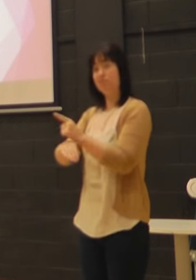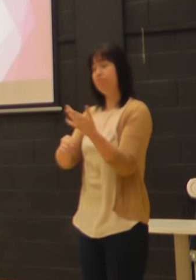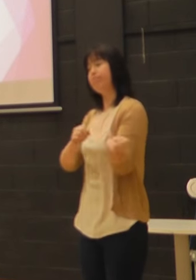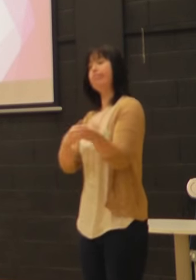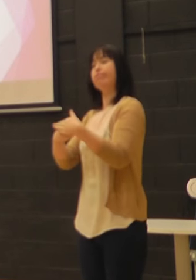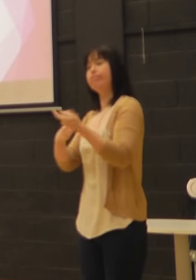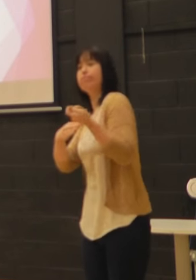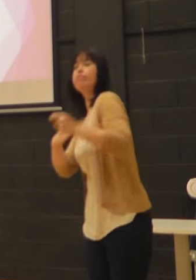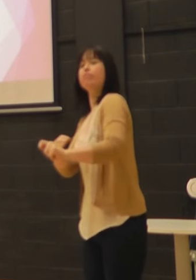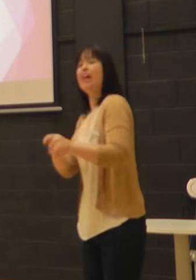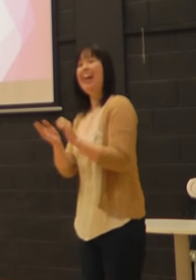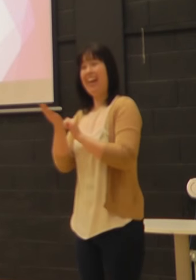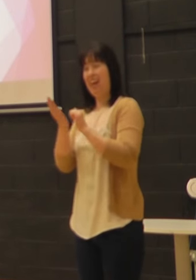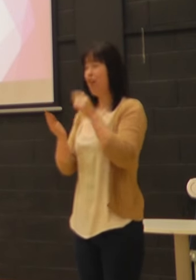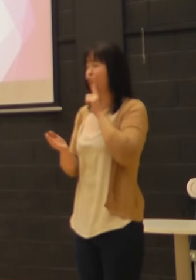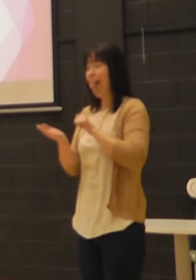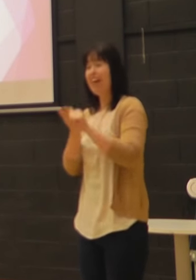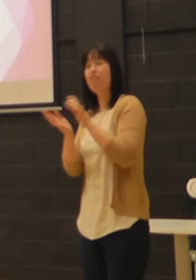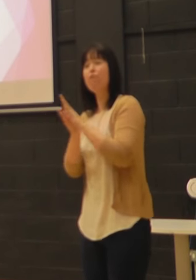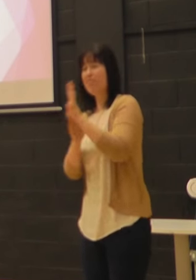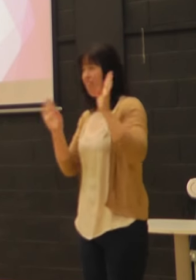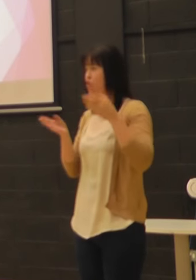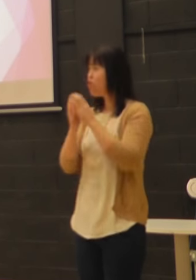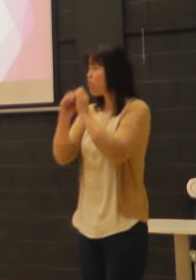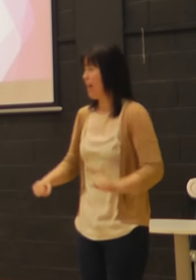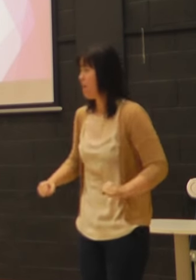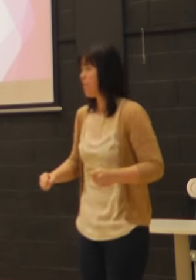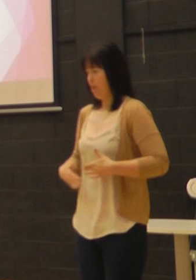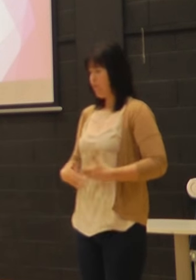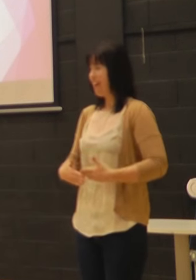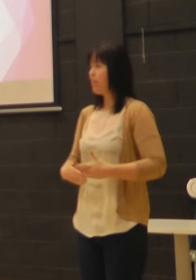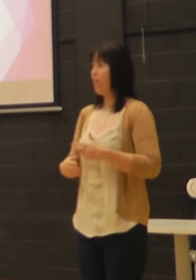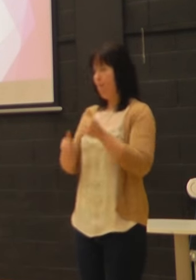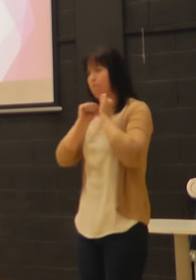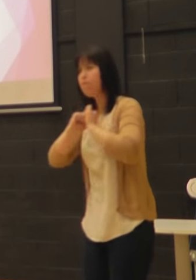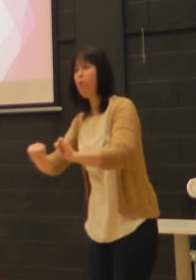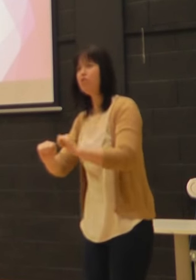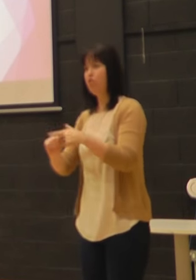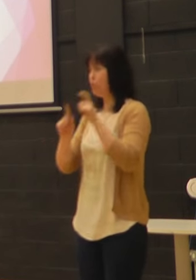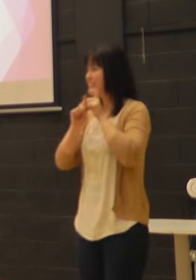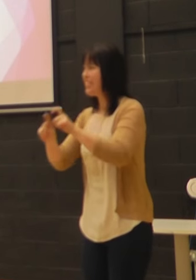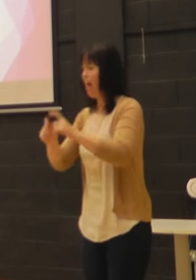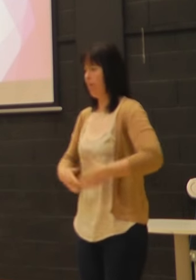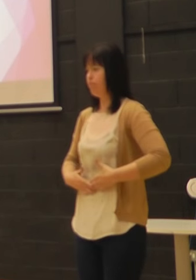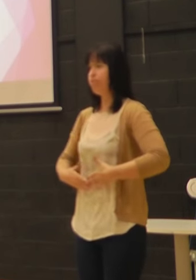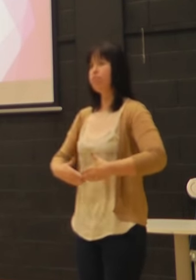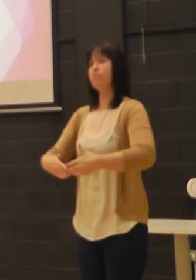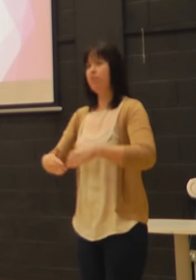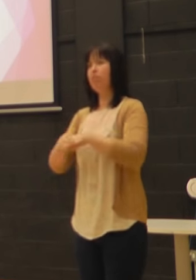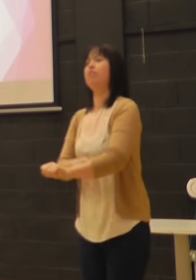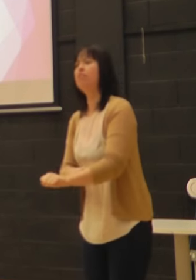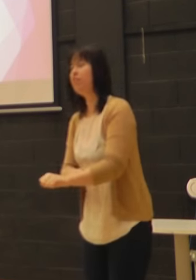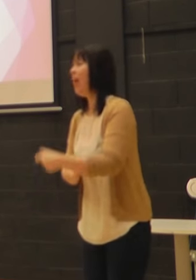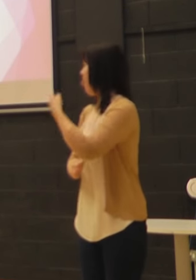and attempted to force her to carry her pregnancy through to the end. And that's what happened. And